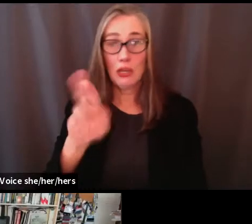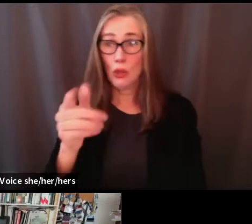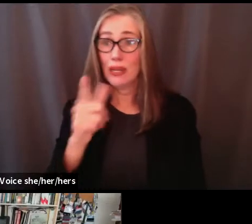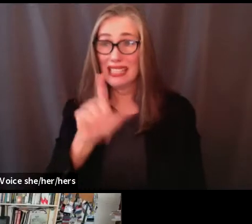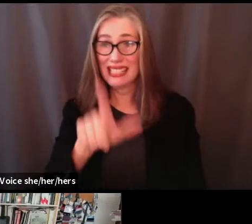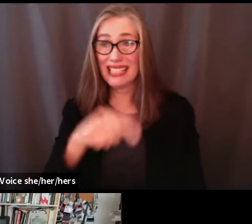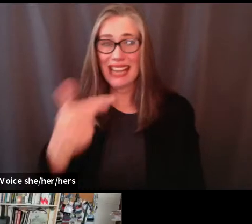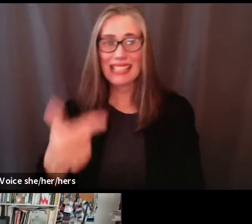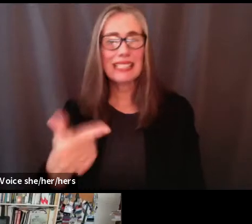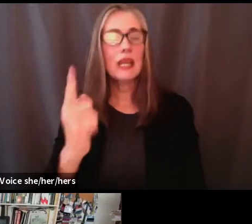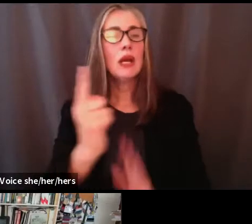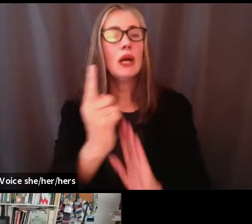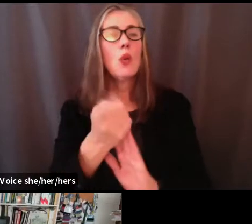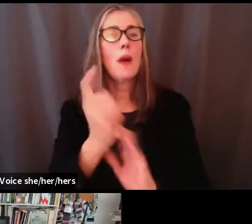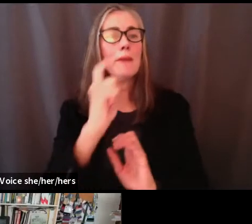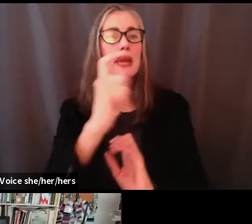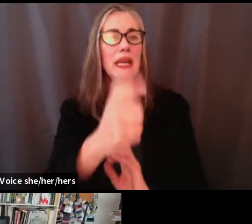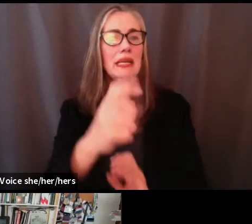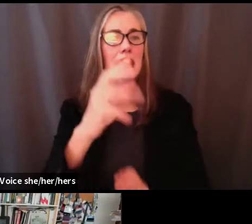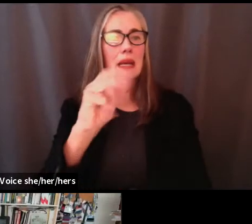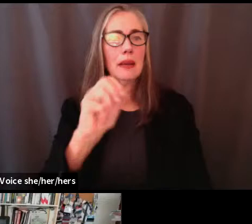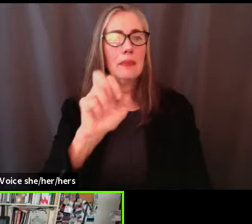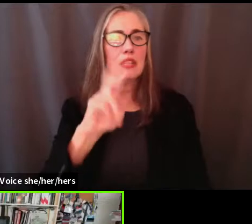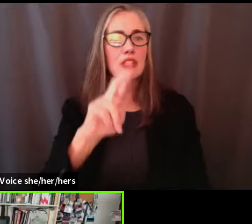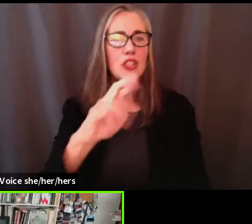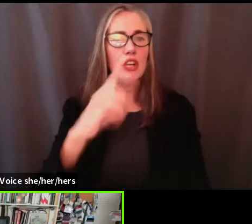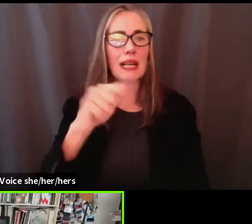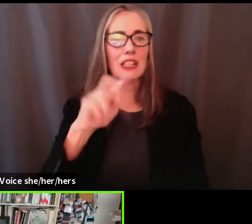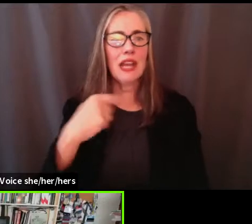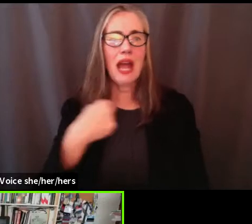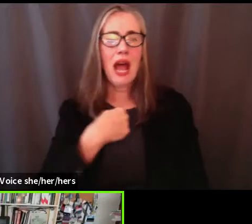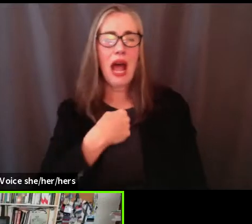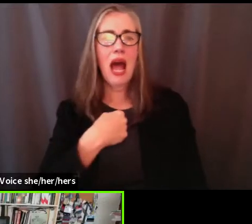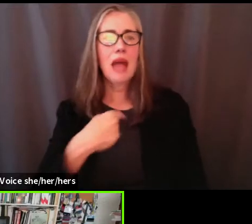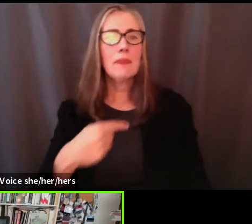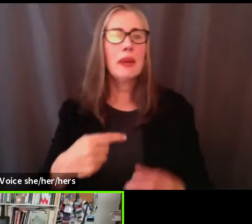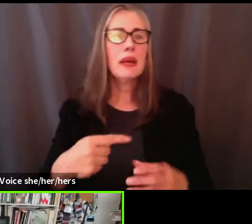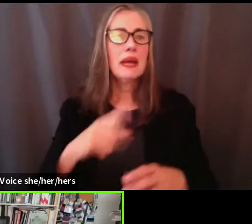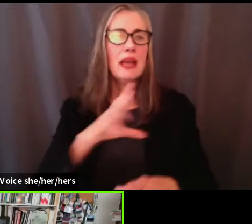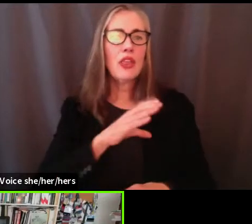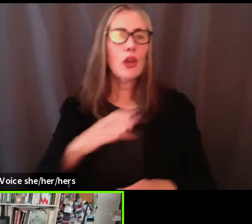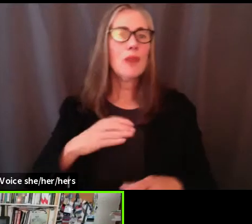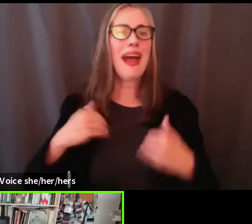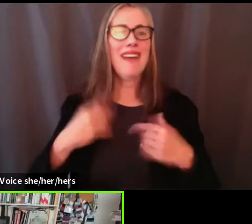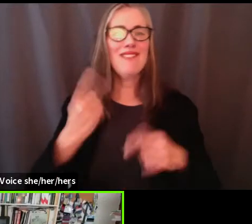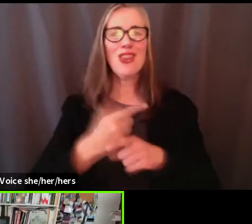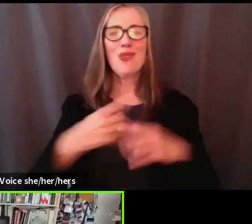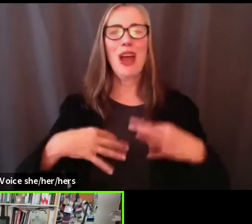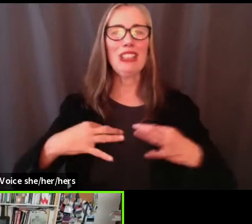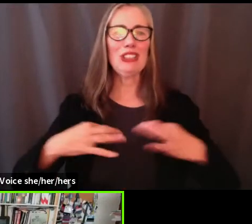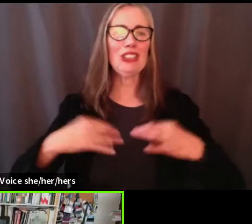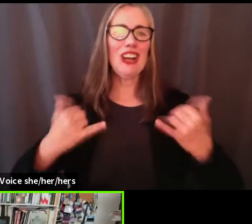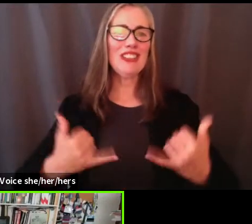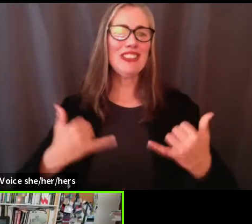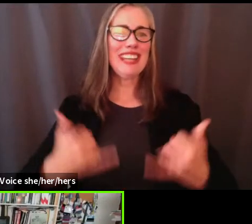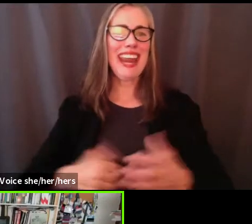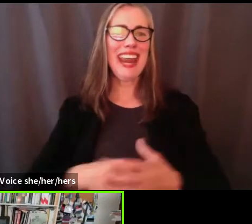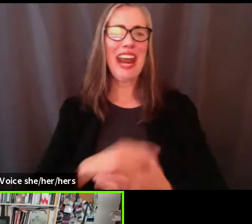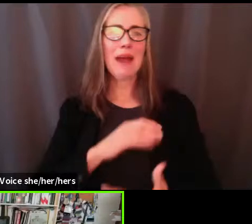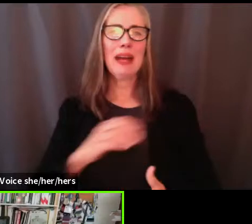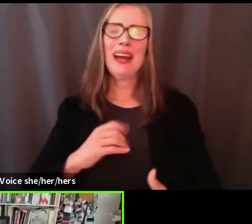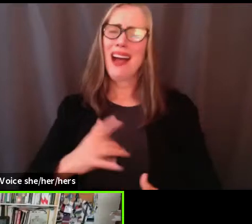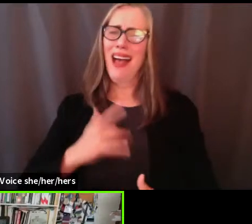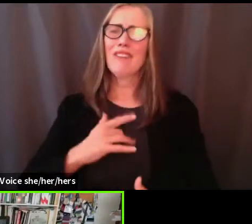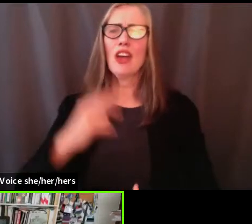1 minute, Mr. Glazer. Thank you. As a member of the queer community, and wow, I happen to be wearing the right shirt today. I feel for my